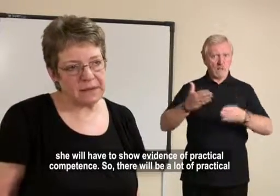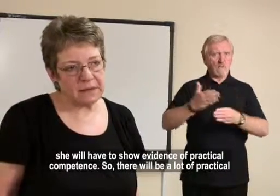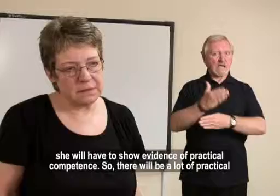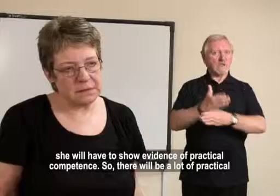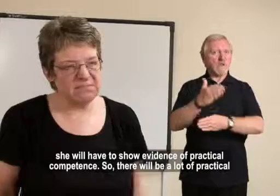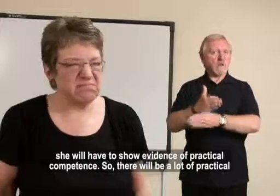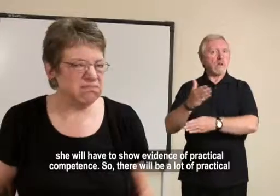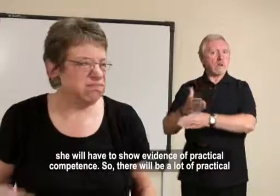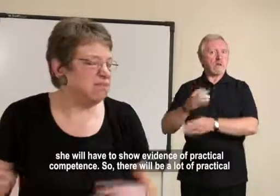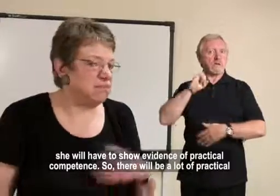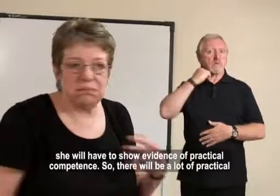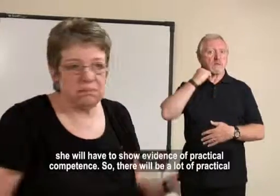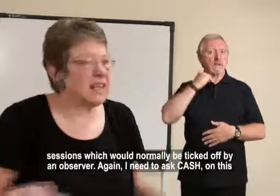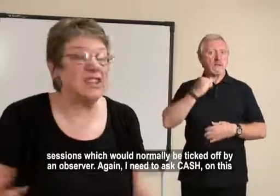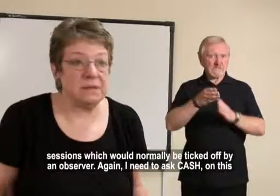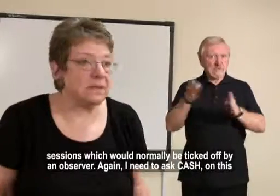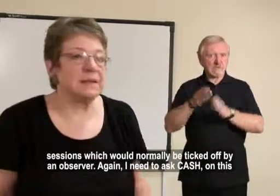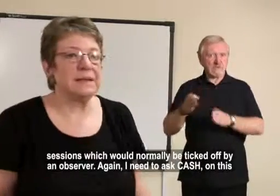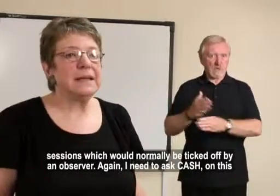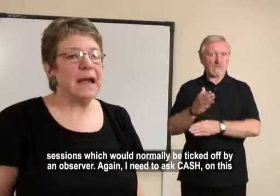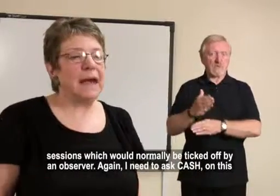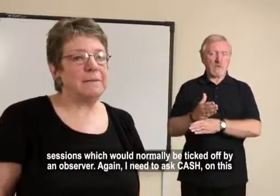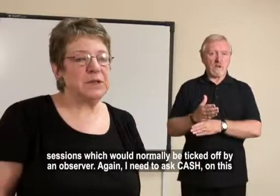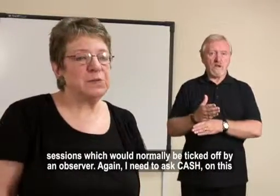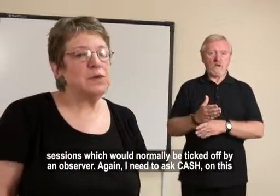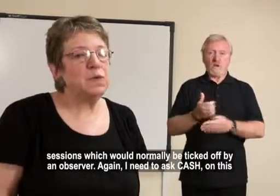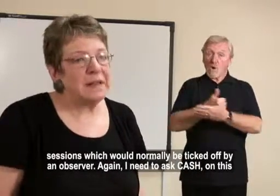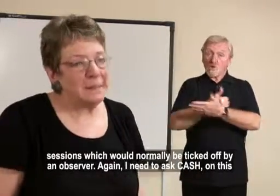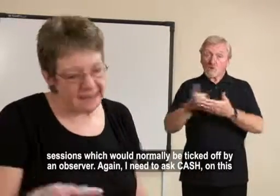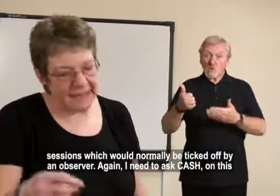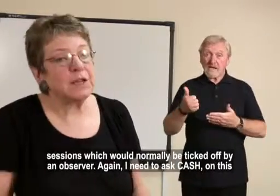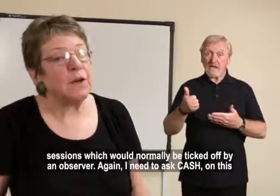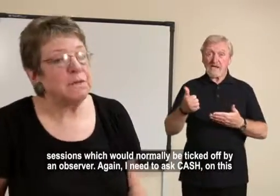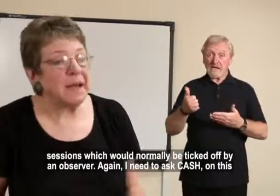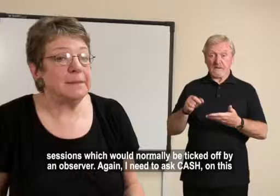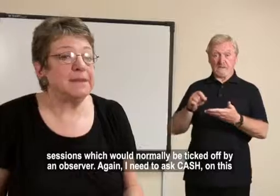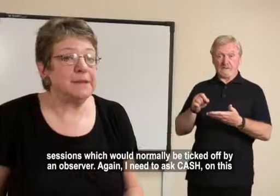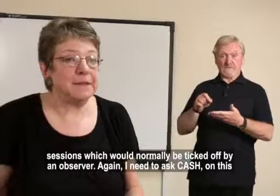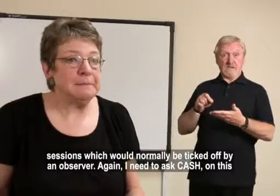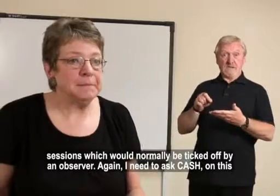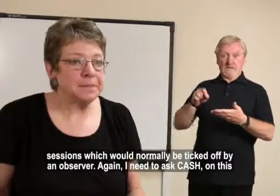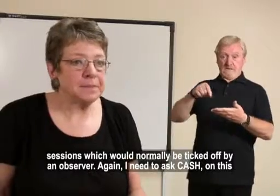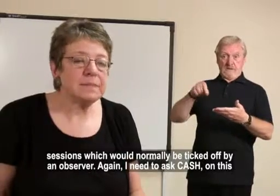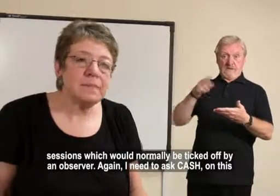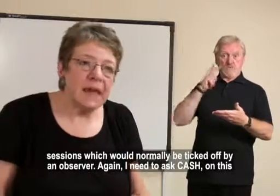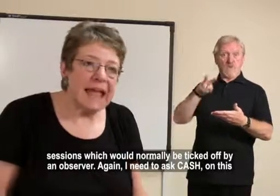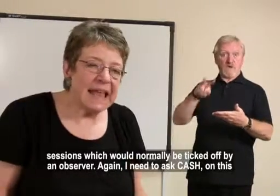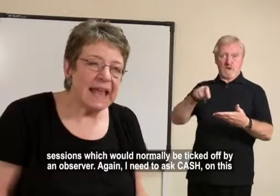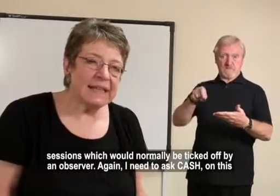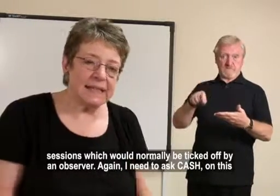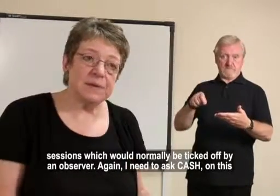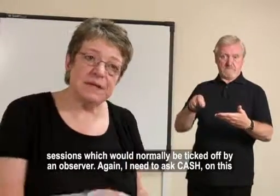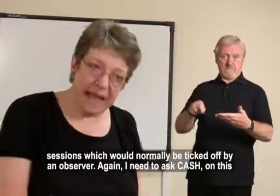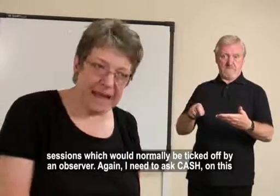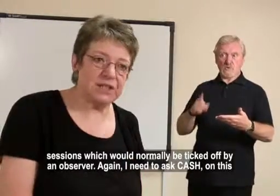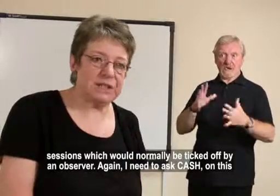of practical sessions, which would normally be ticked off by an observer. Again,